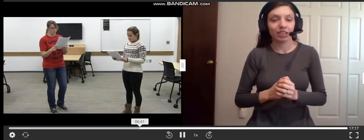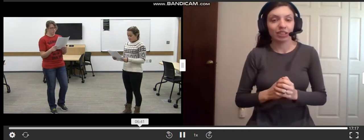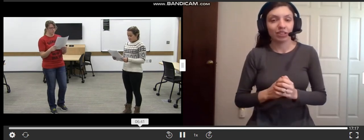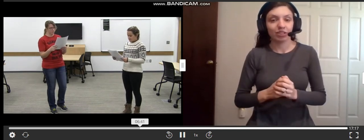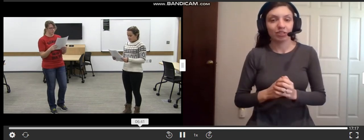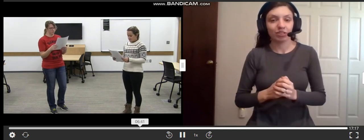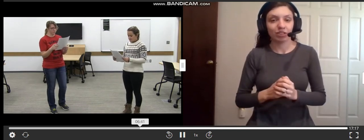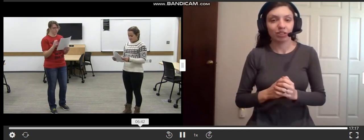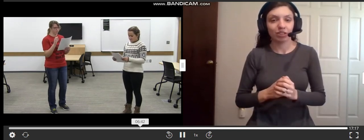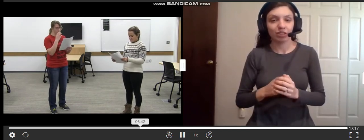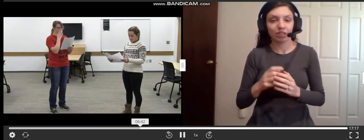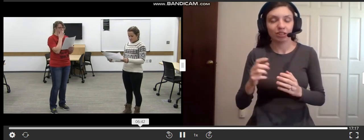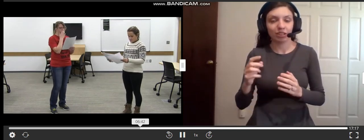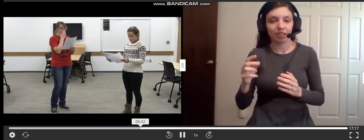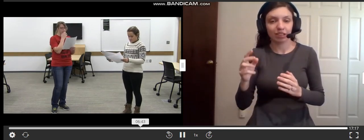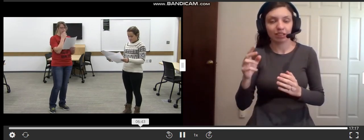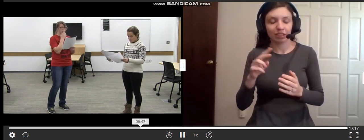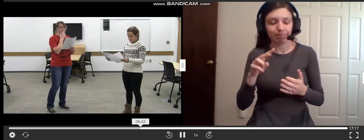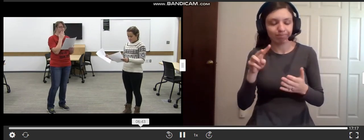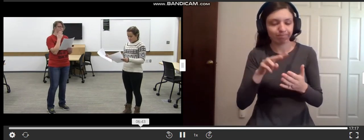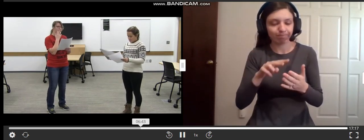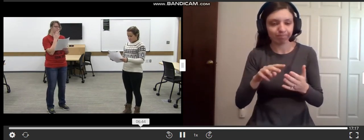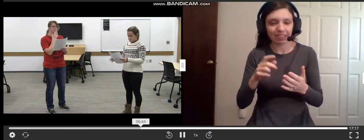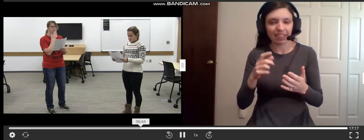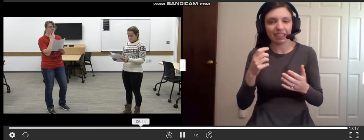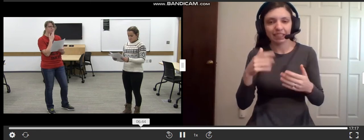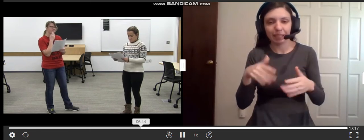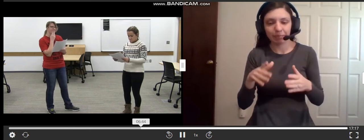So let's see here.